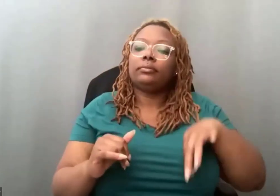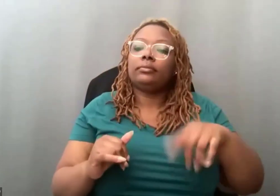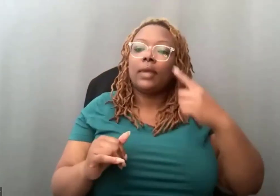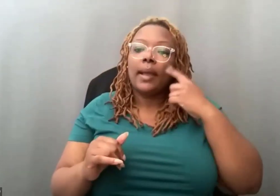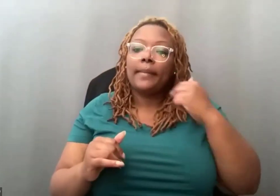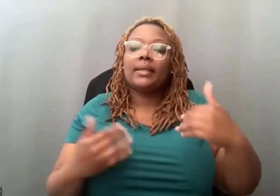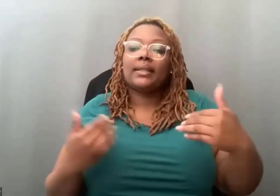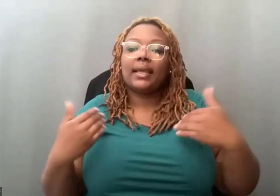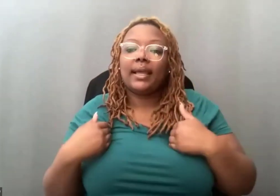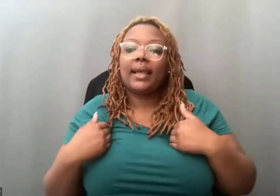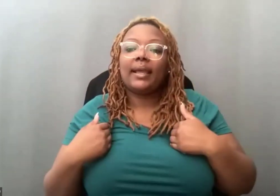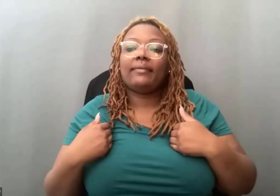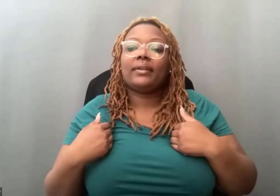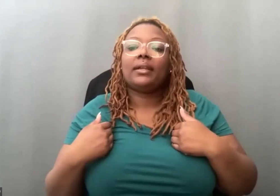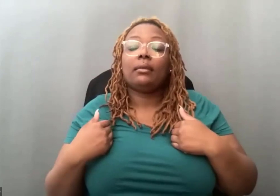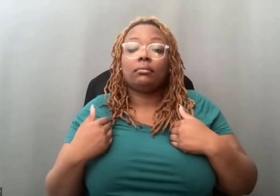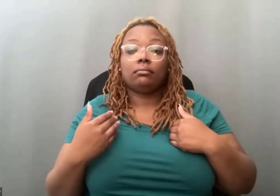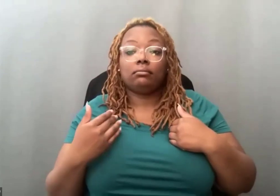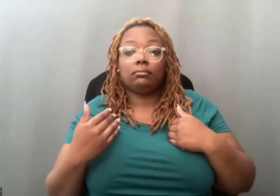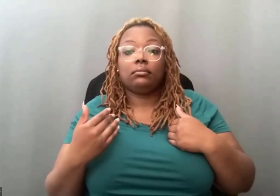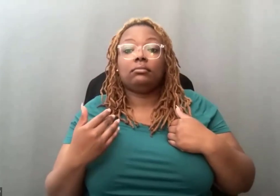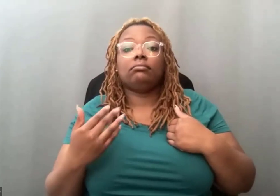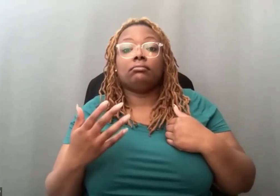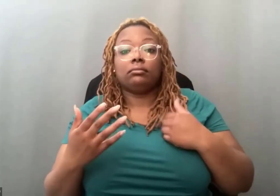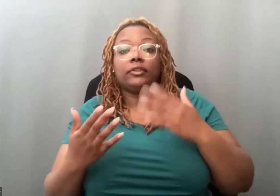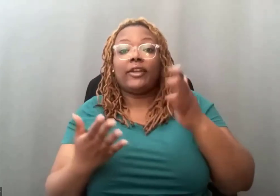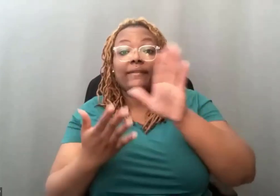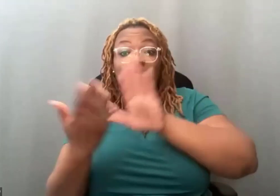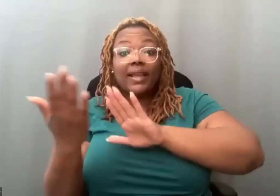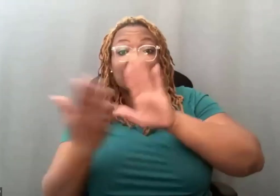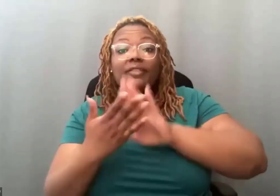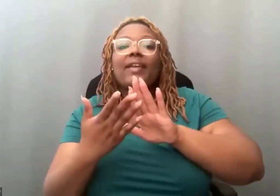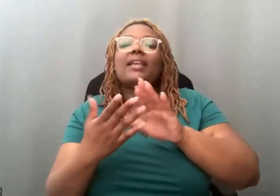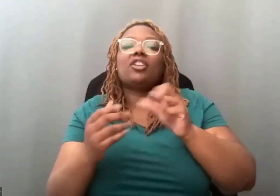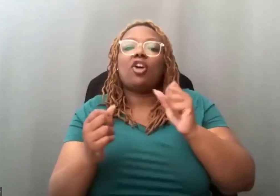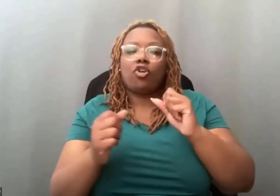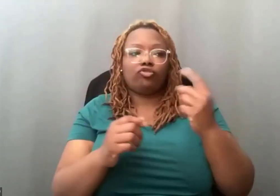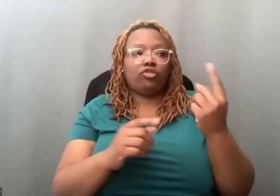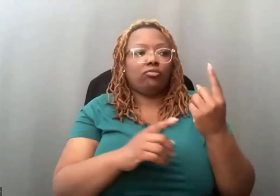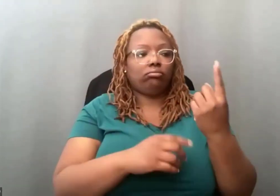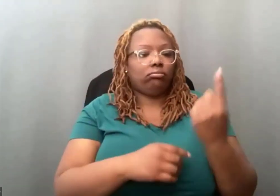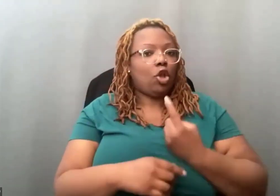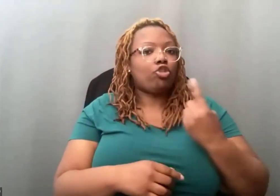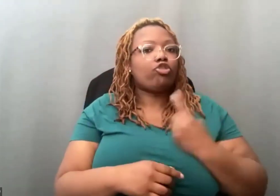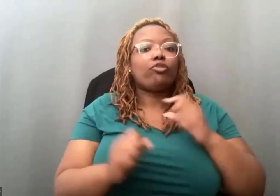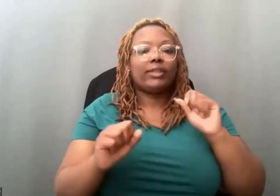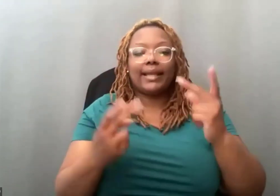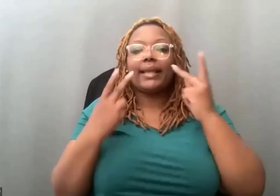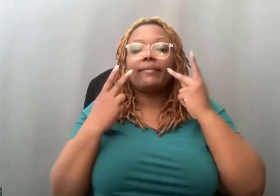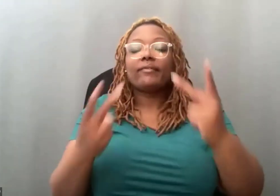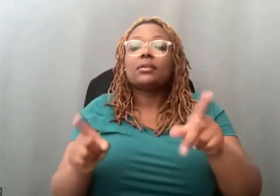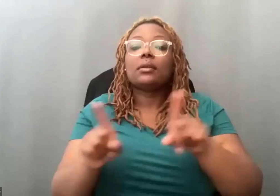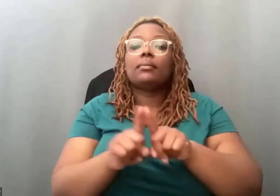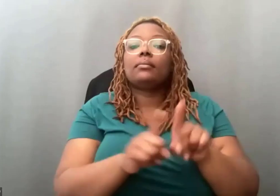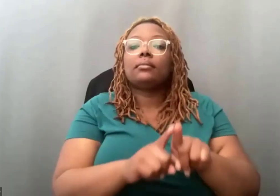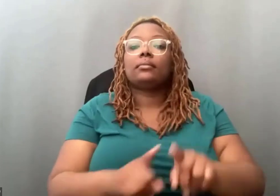have synchronous and asynchronous modes to visit, as well as